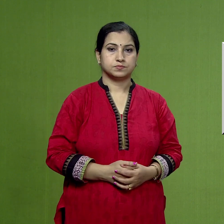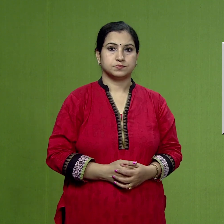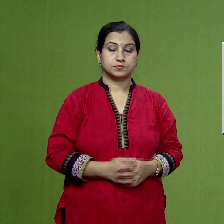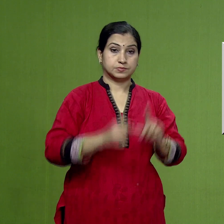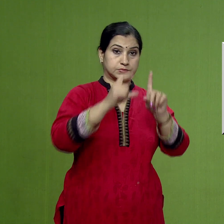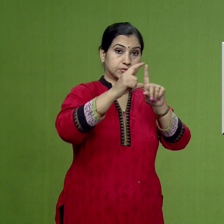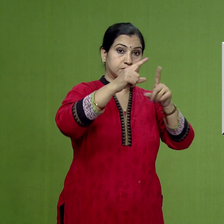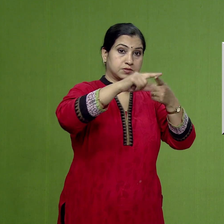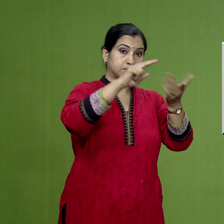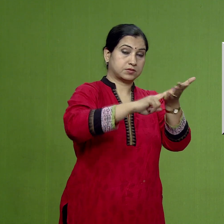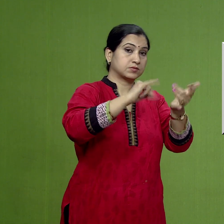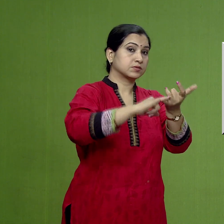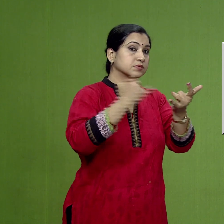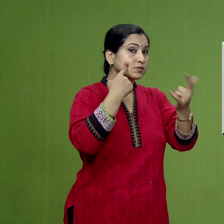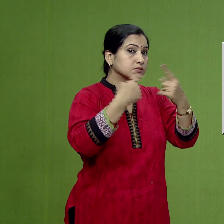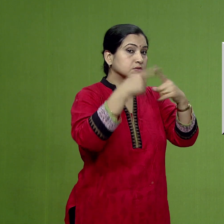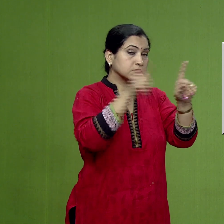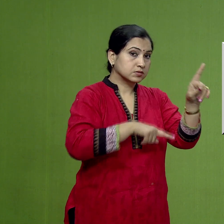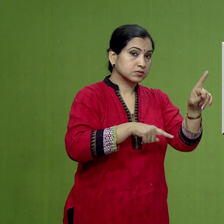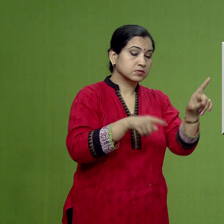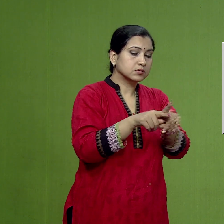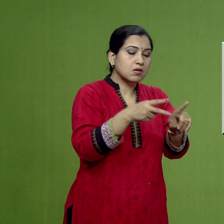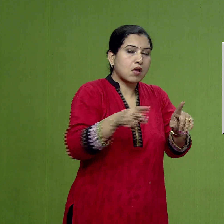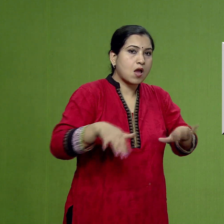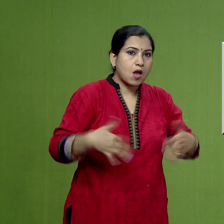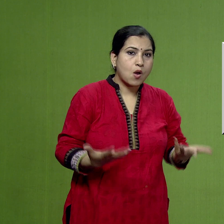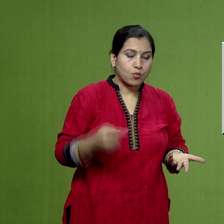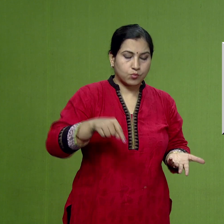The density of population of this district can be calculated as